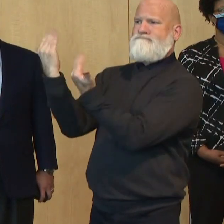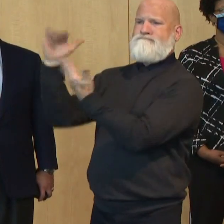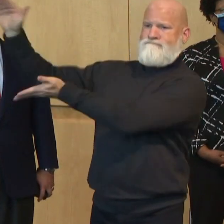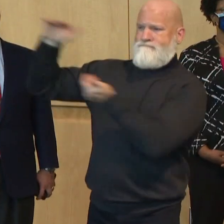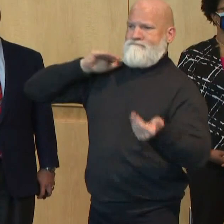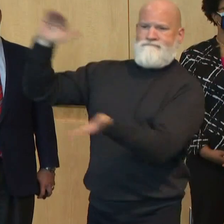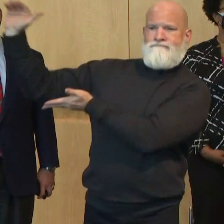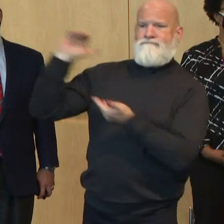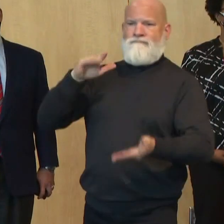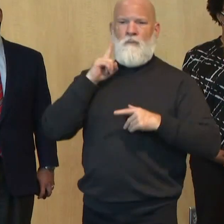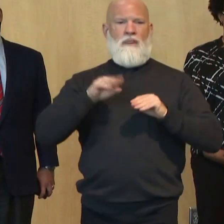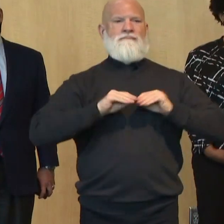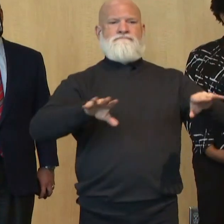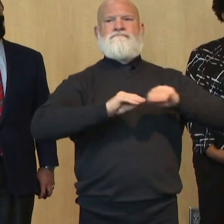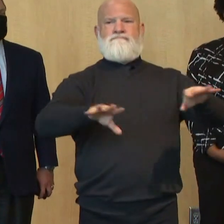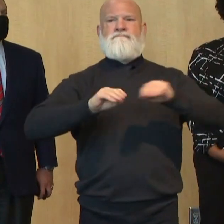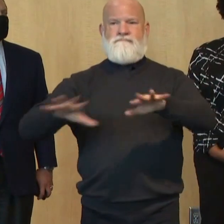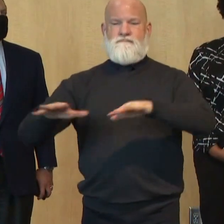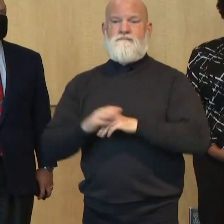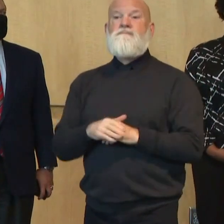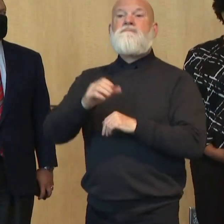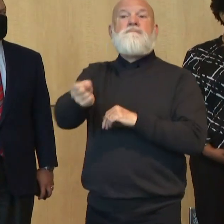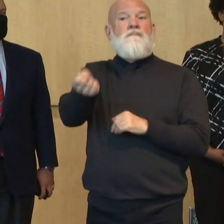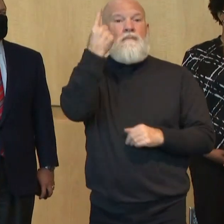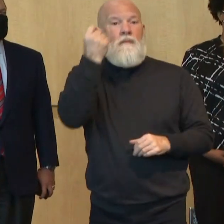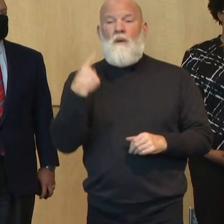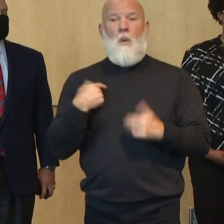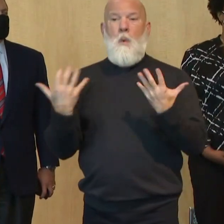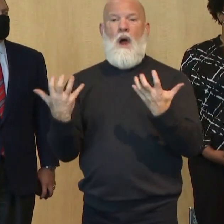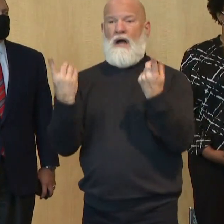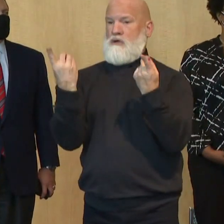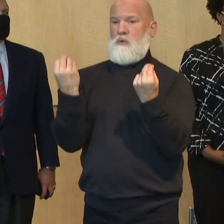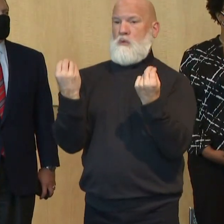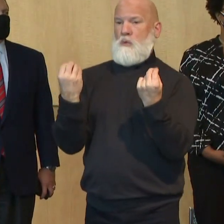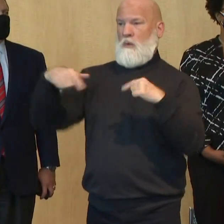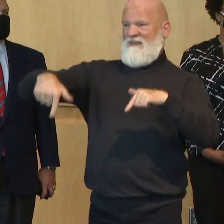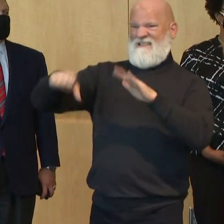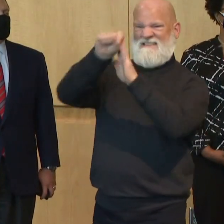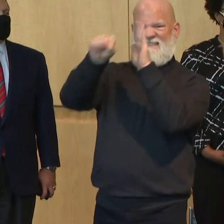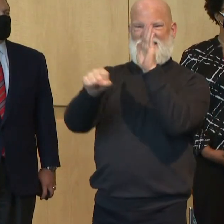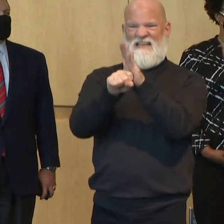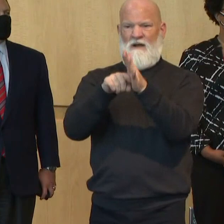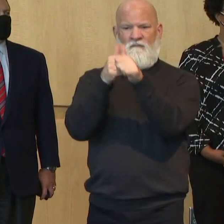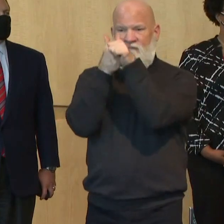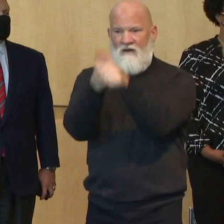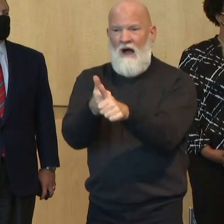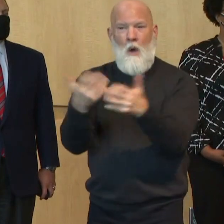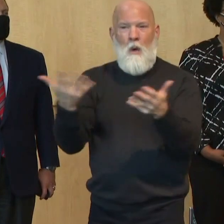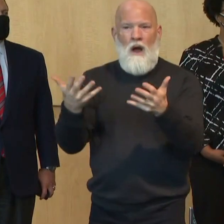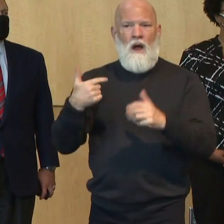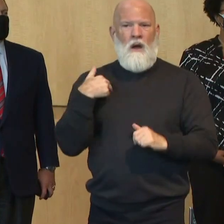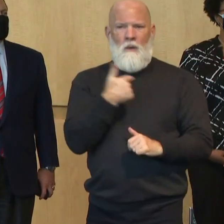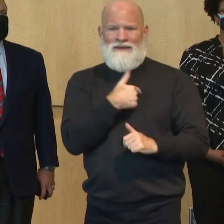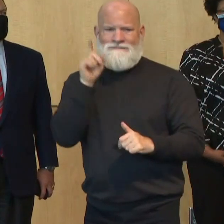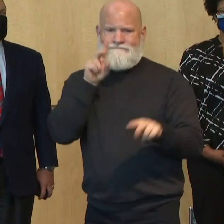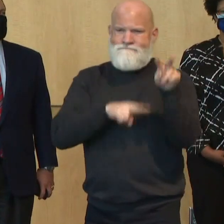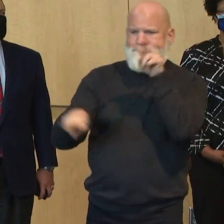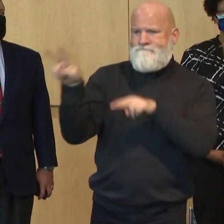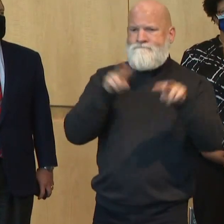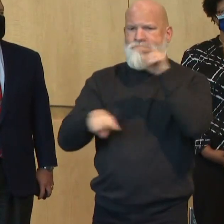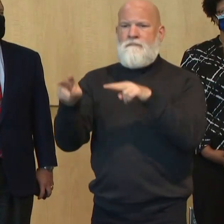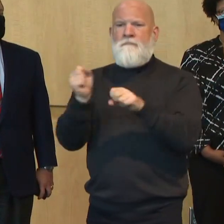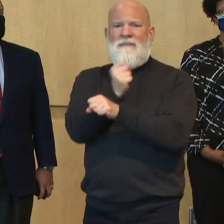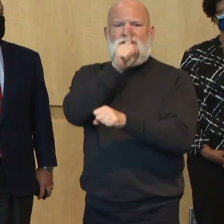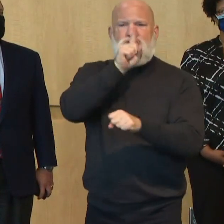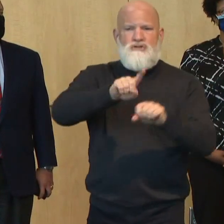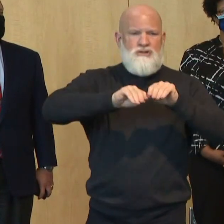way. What we want to do as a state is make sure that we're looking at areas that may be either underserved or